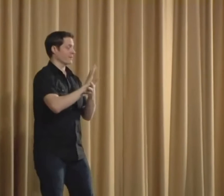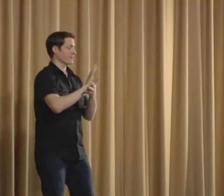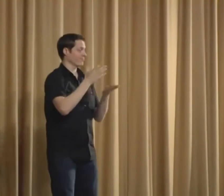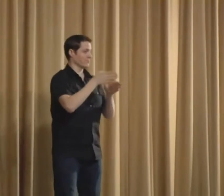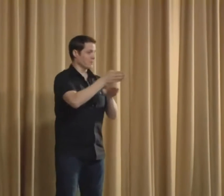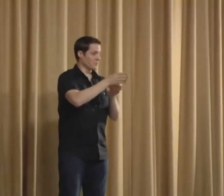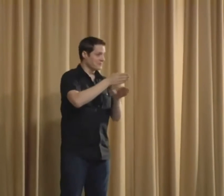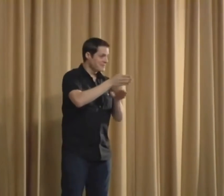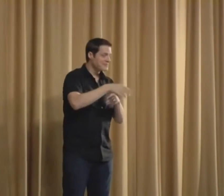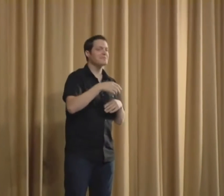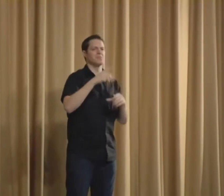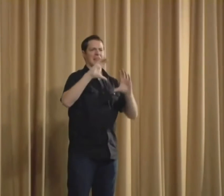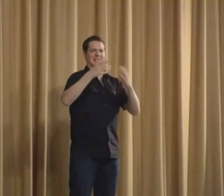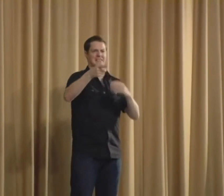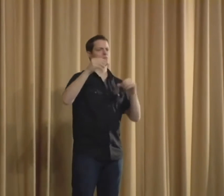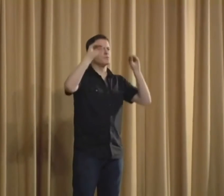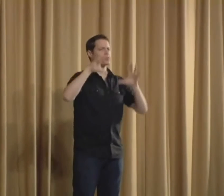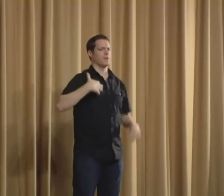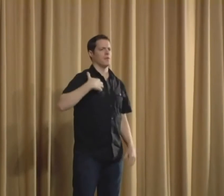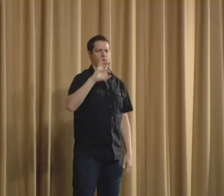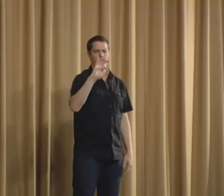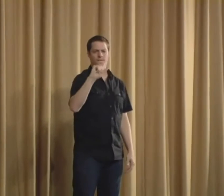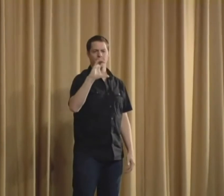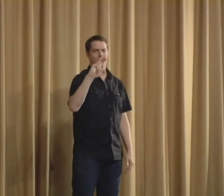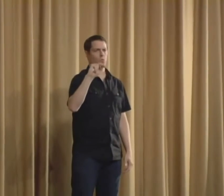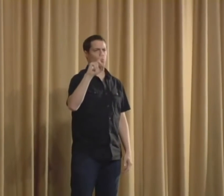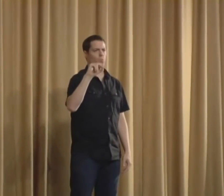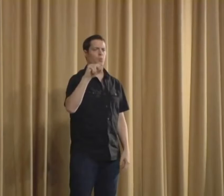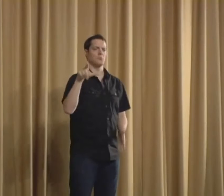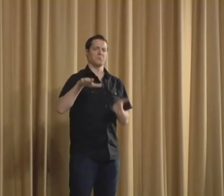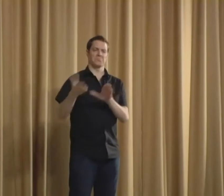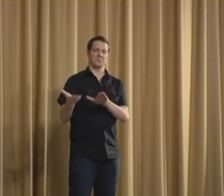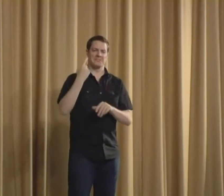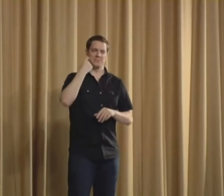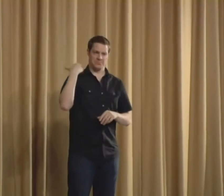the film program there. I remember the class, Professor